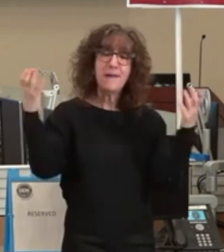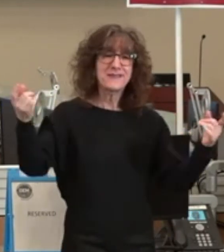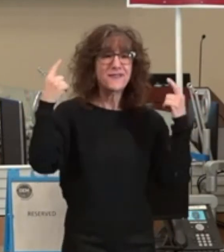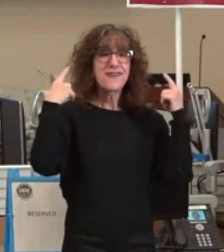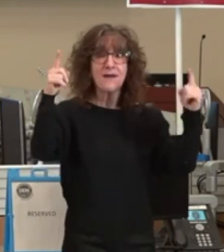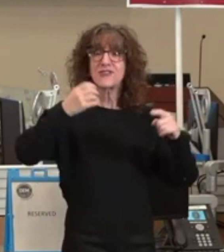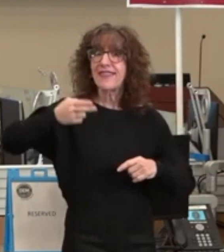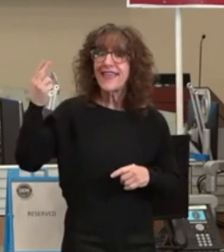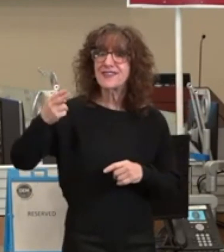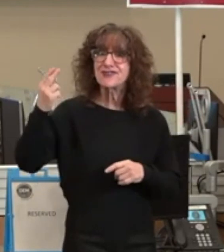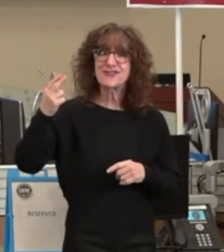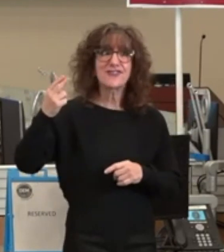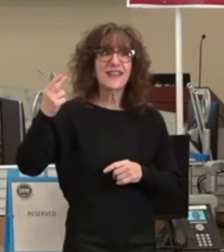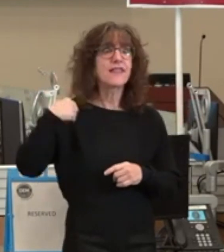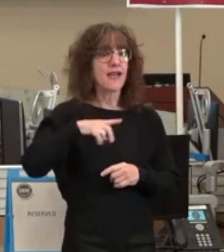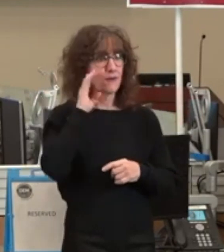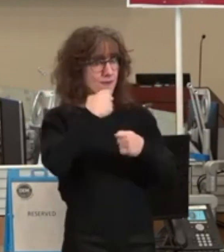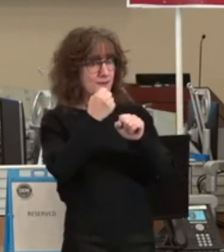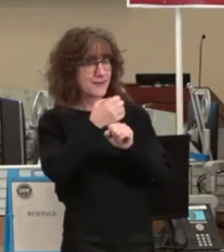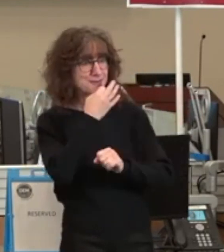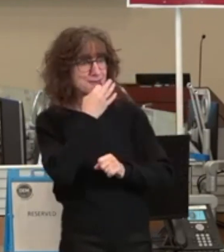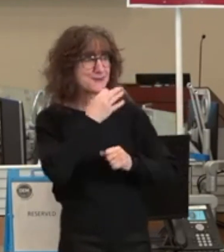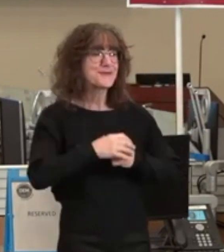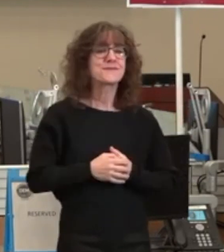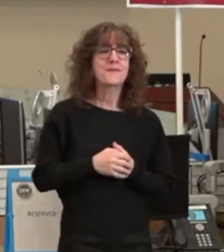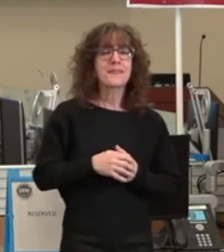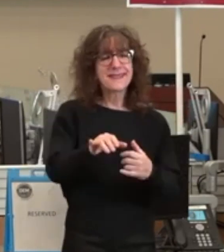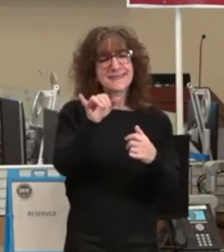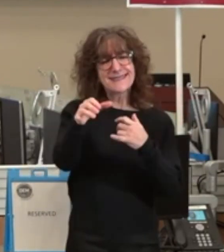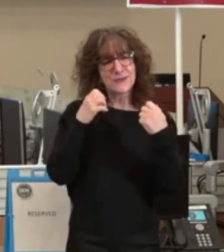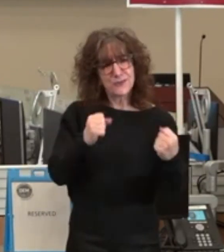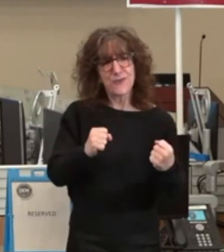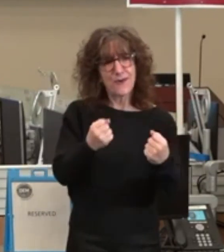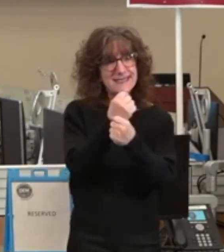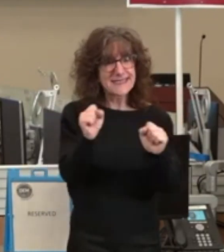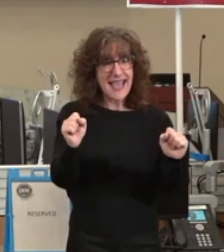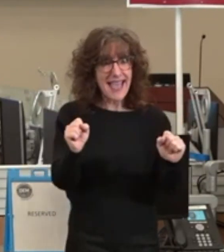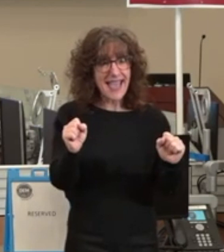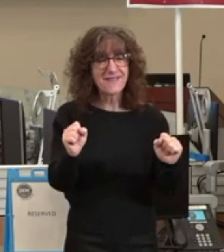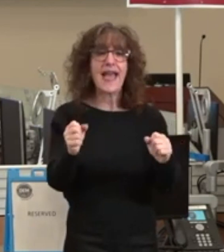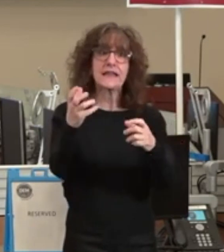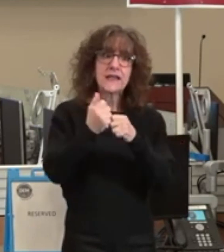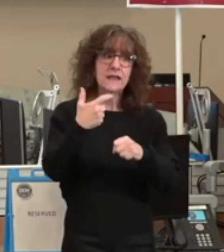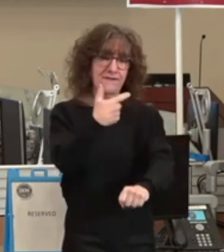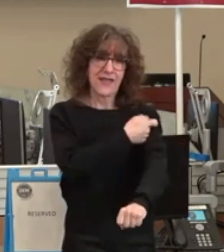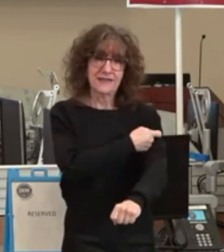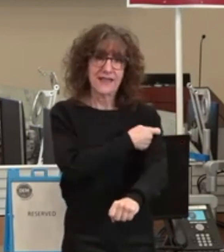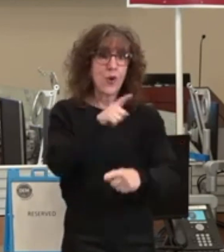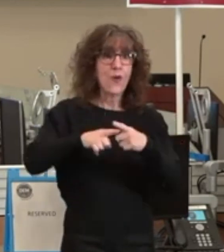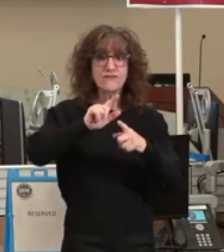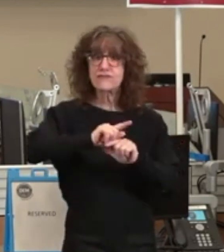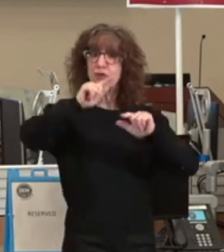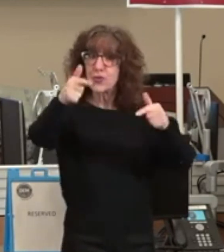the history that we will make soon. Stay strong and safe and get vaccinated. When your